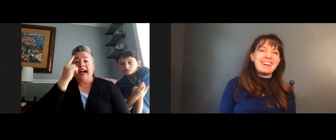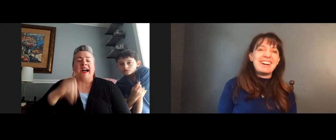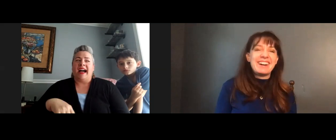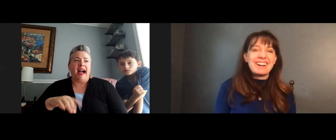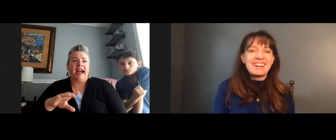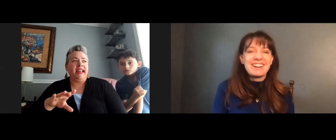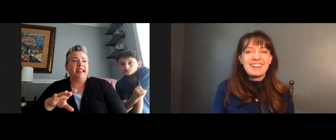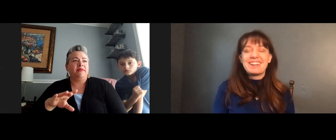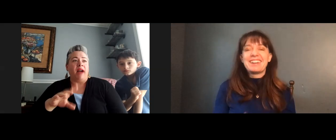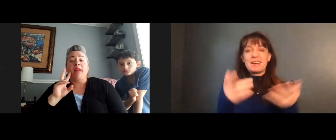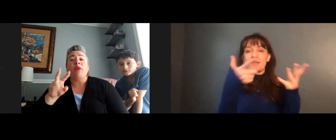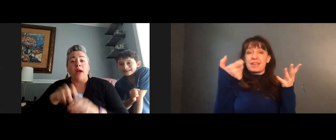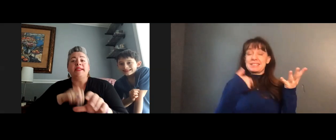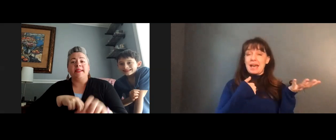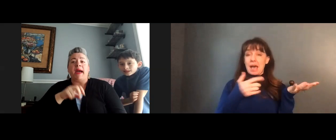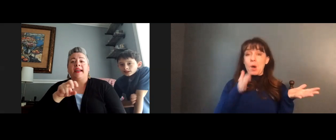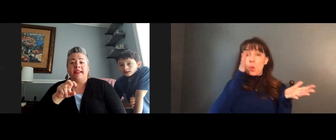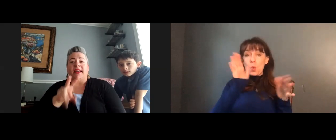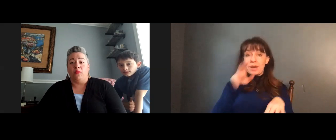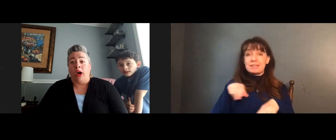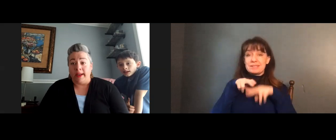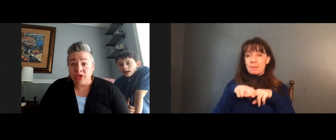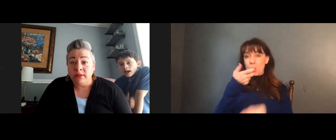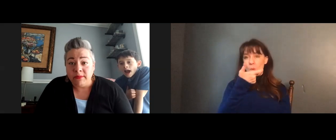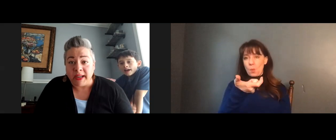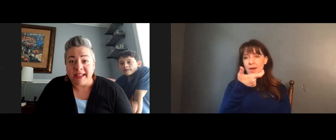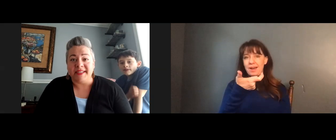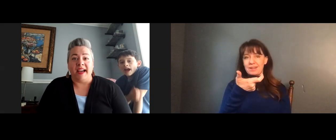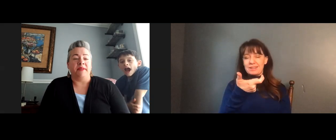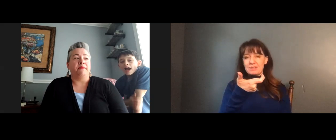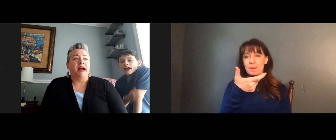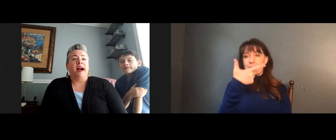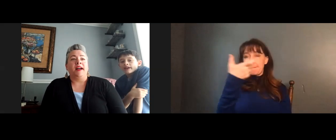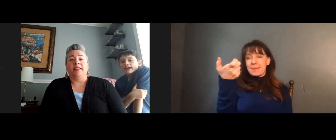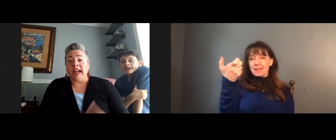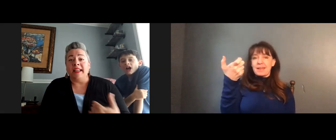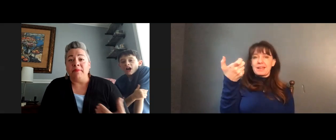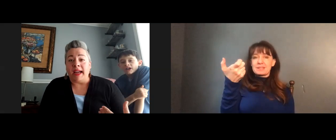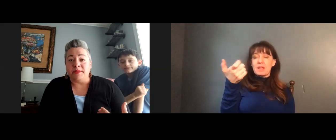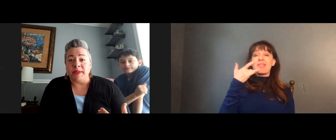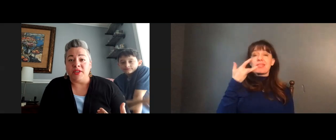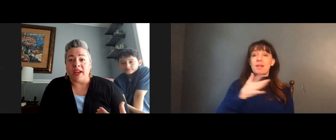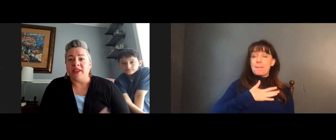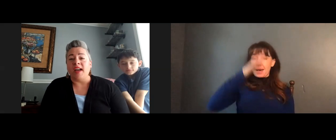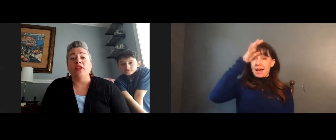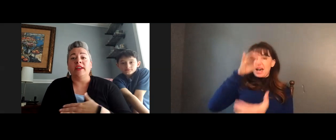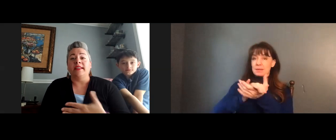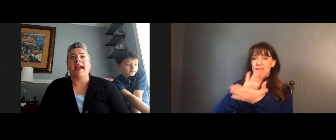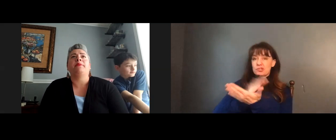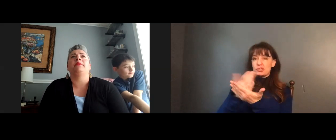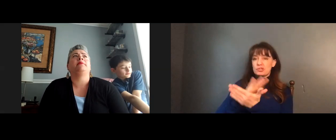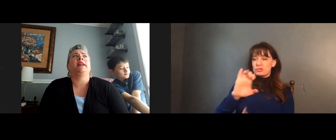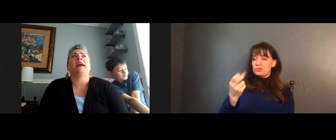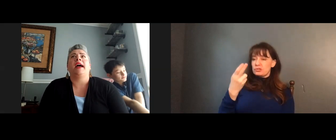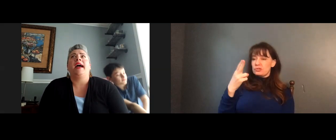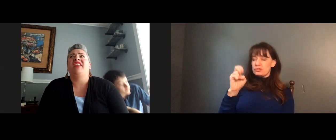i i would sit back and watch because um luckily my husband's a chef because i'll look in the